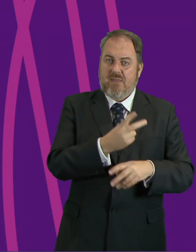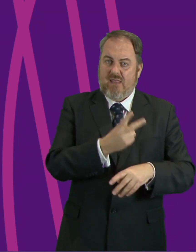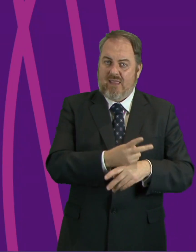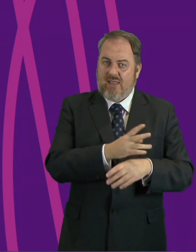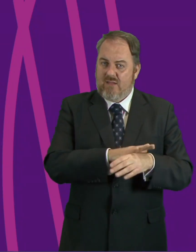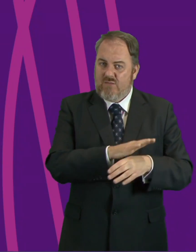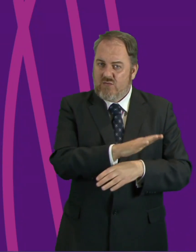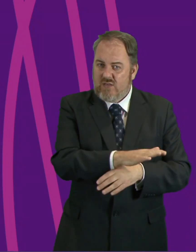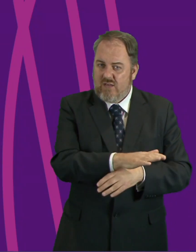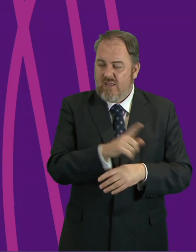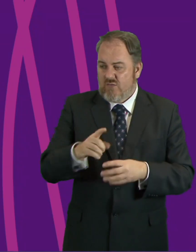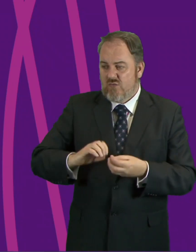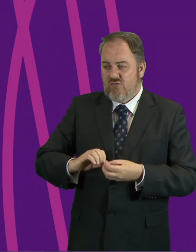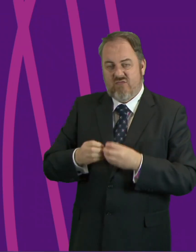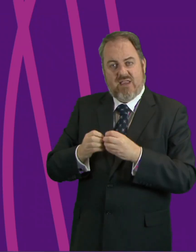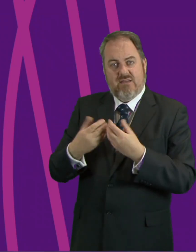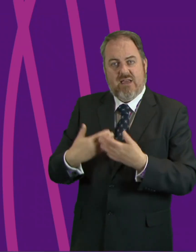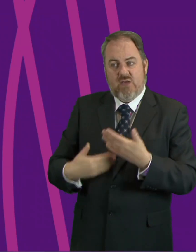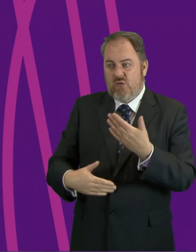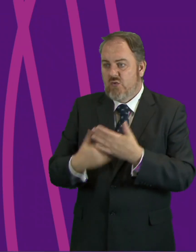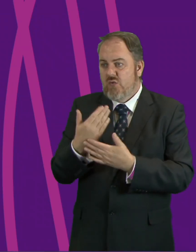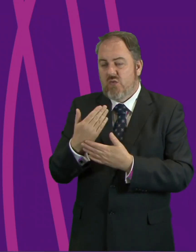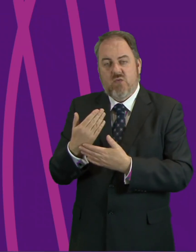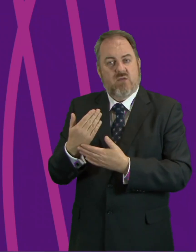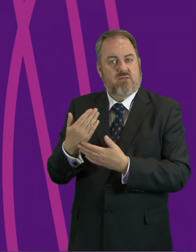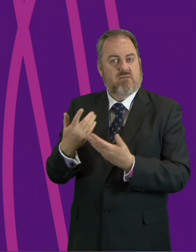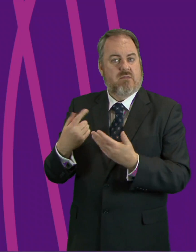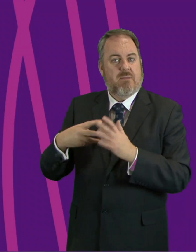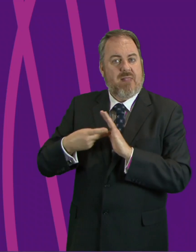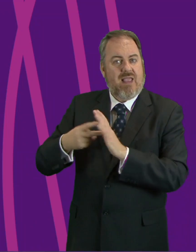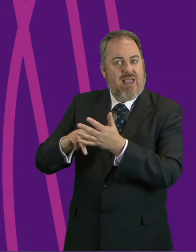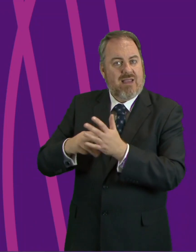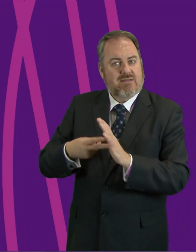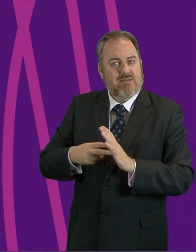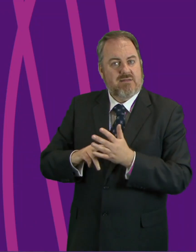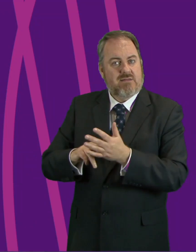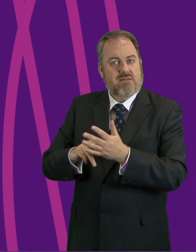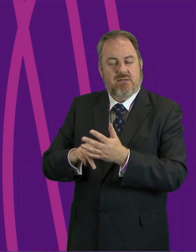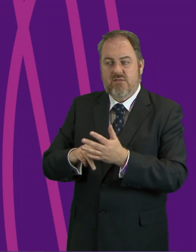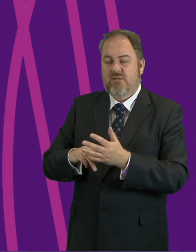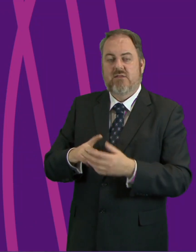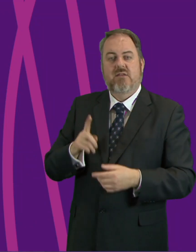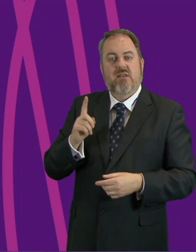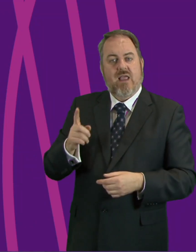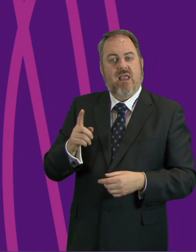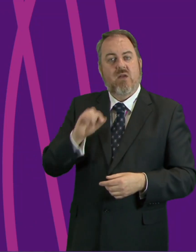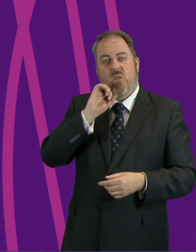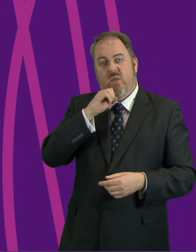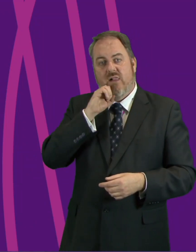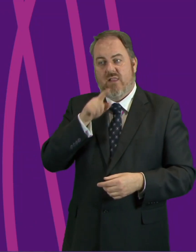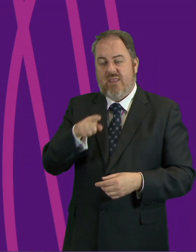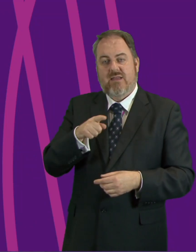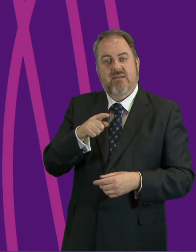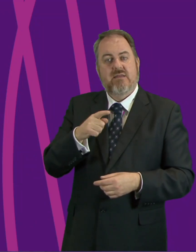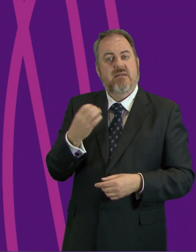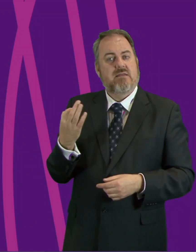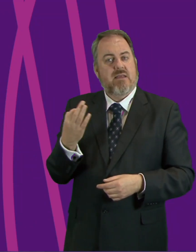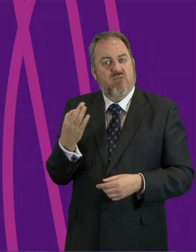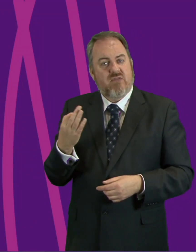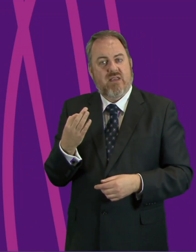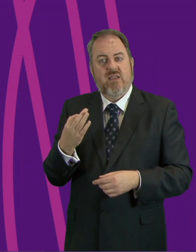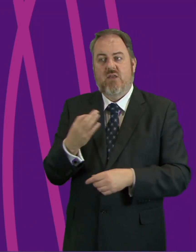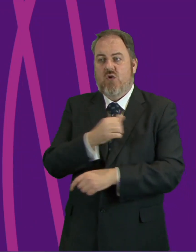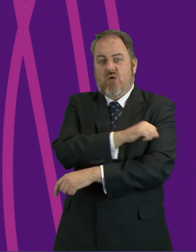Government drawn up any criteria to assess or to inform its decision making, and could the Louisa Jordan be used, for example, for